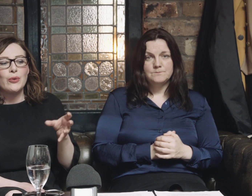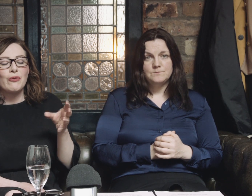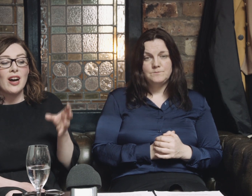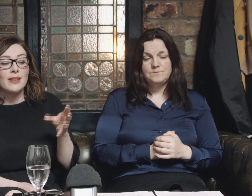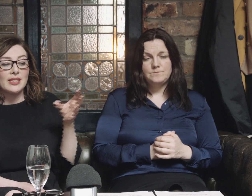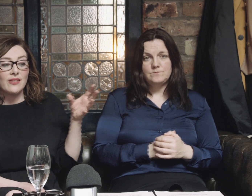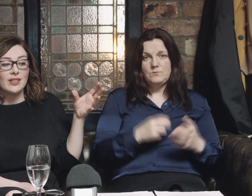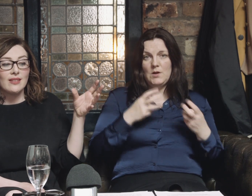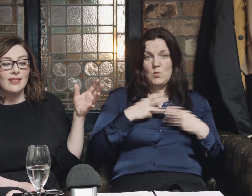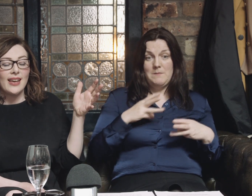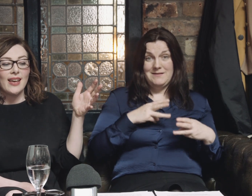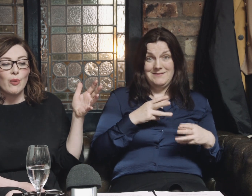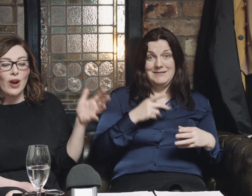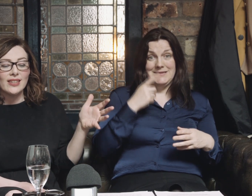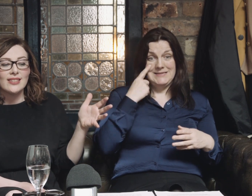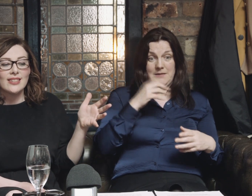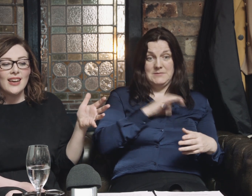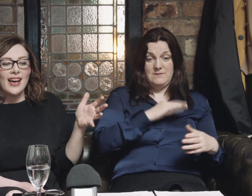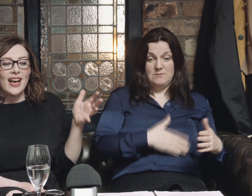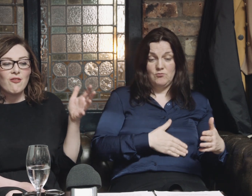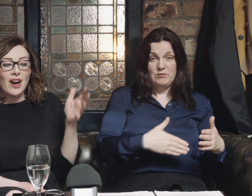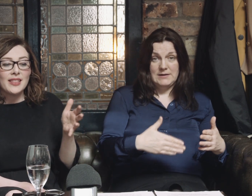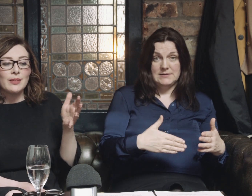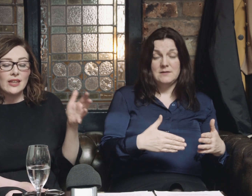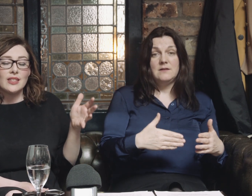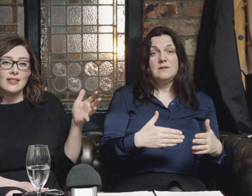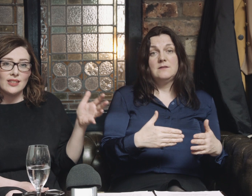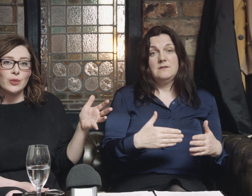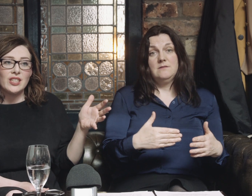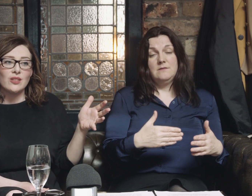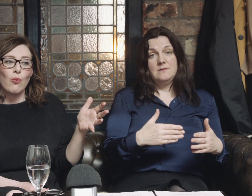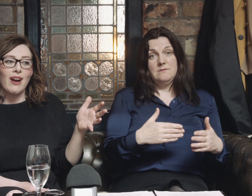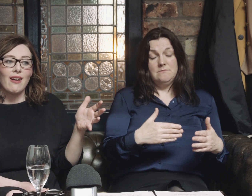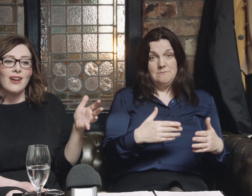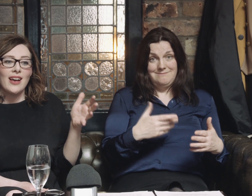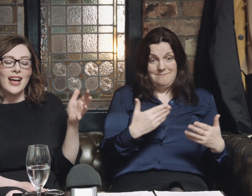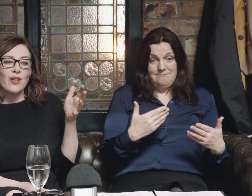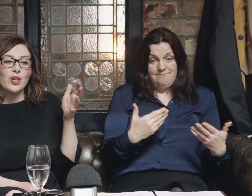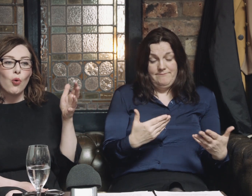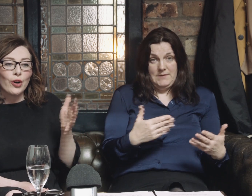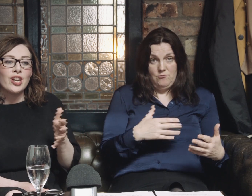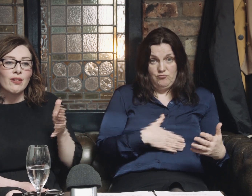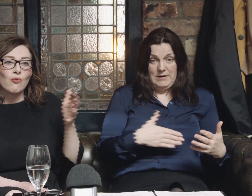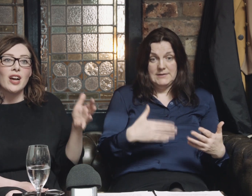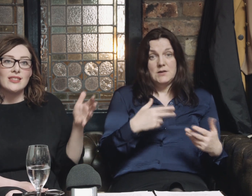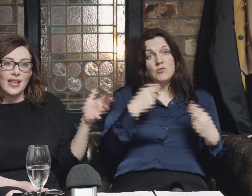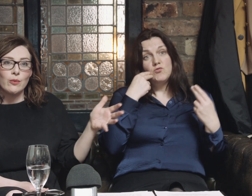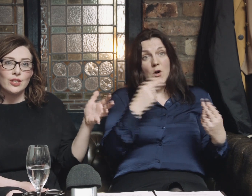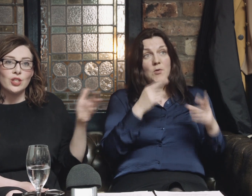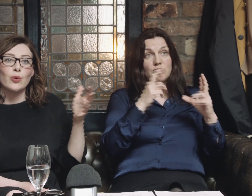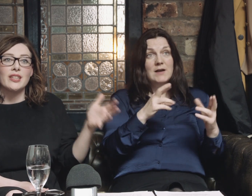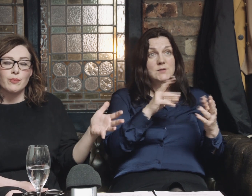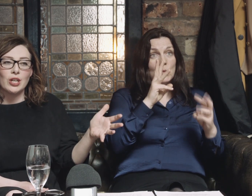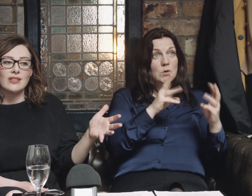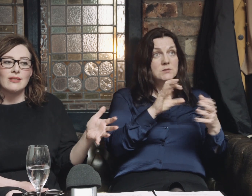women who find themselves pregnant find themselves in a situation where the ordinary rights they